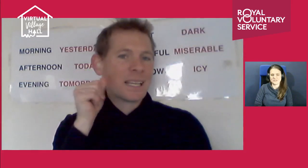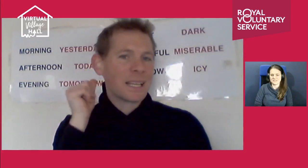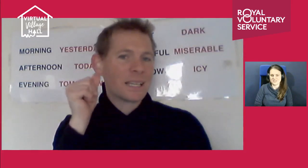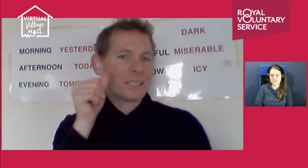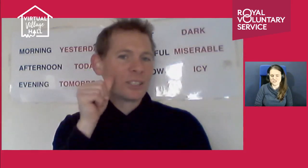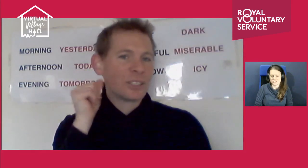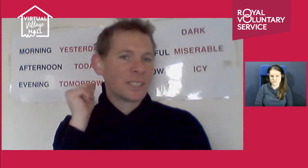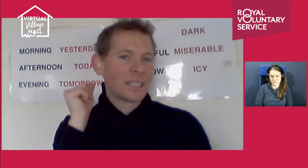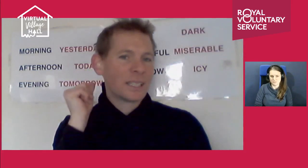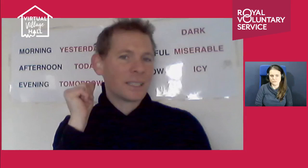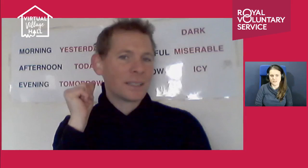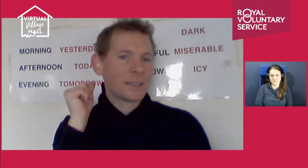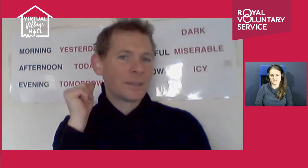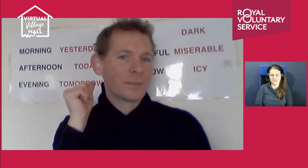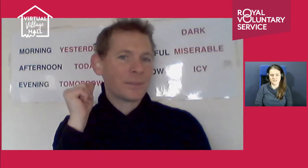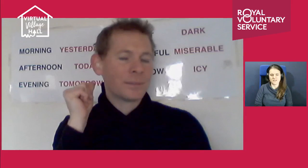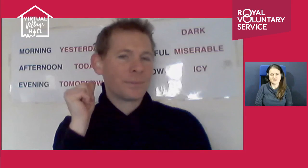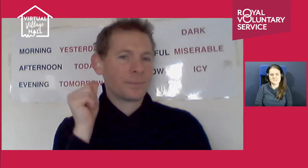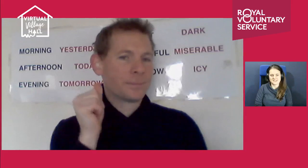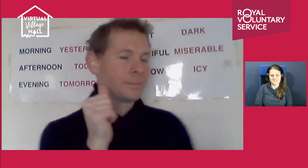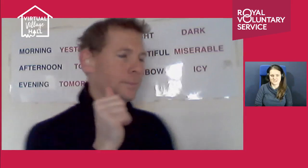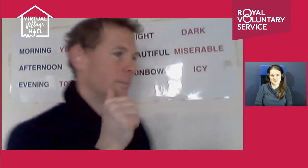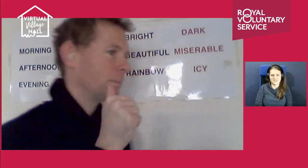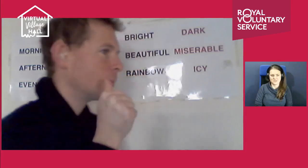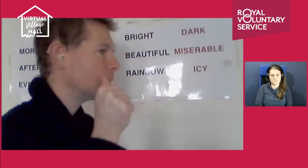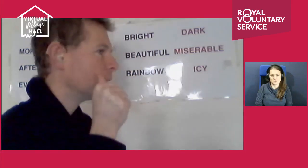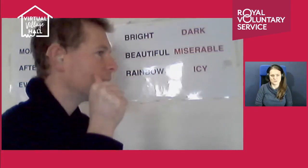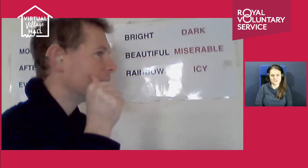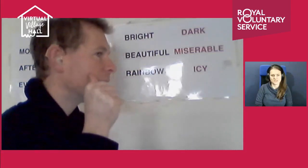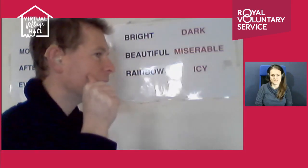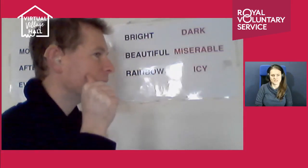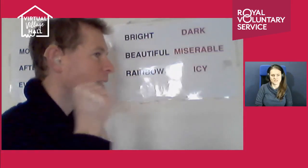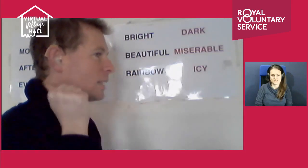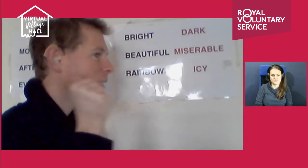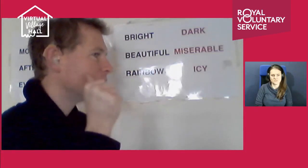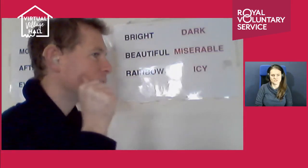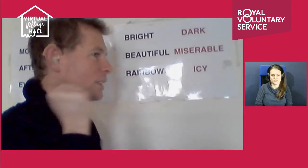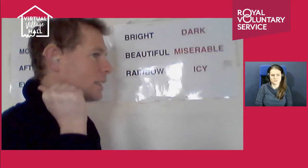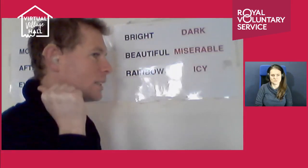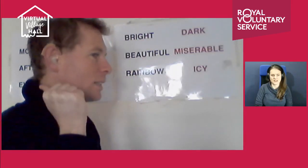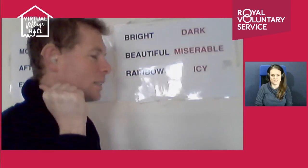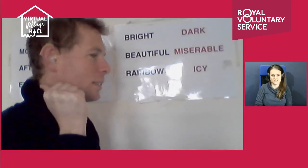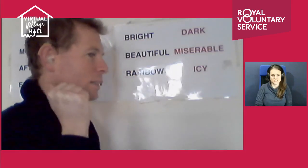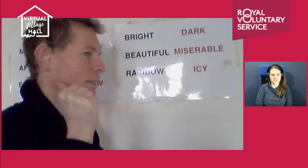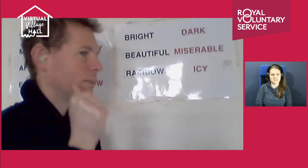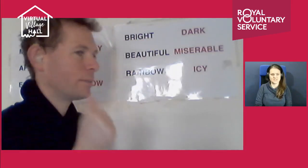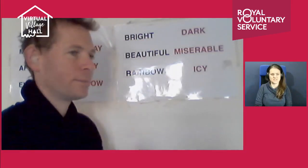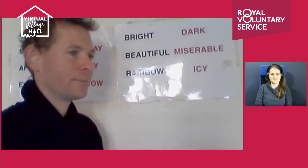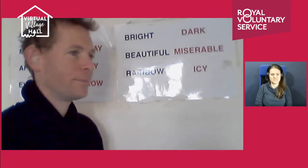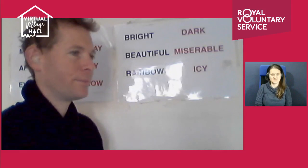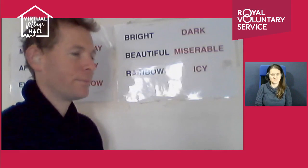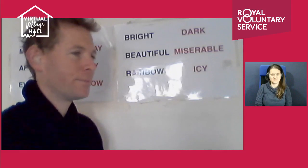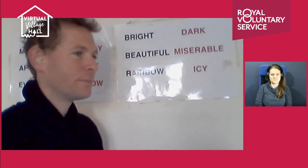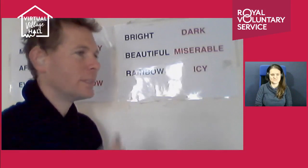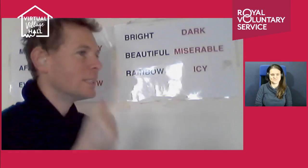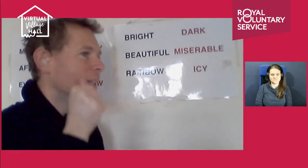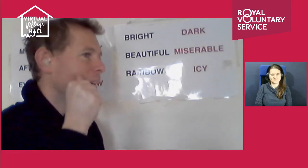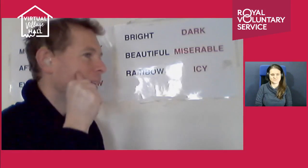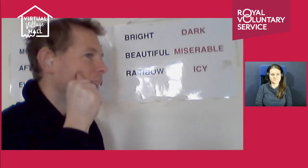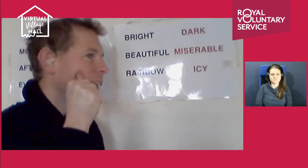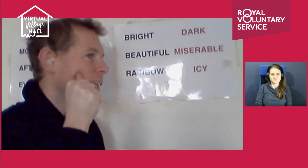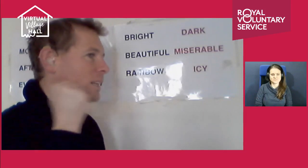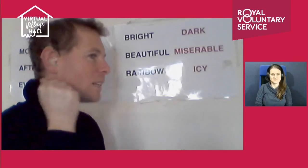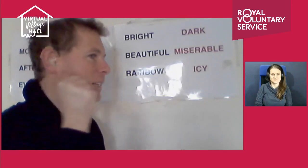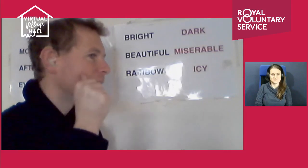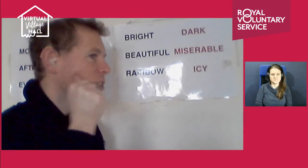So use your thumb rather than your finger, and it's yesterday, going backwards. See, your thumb strokes back on your cheek.